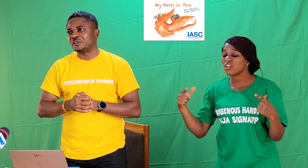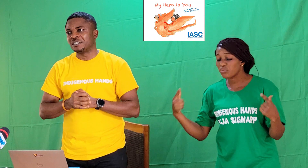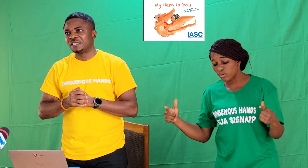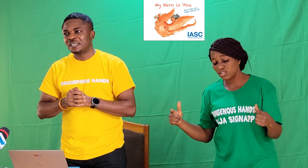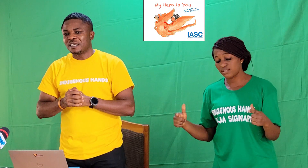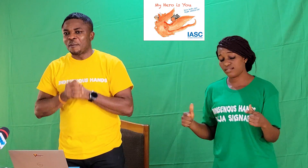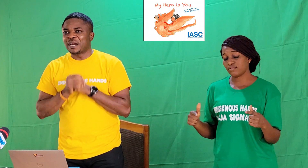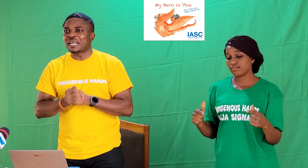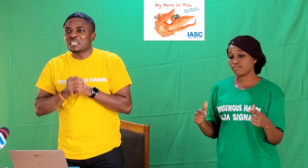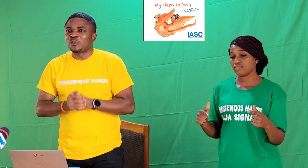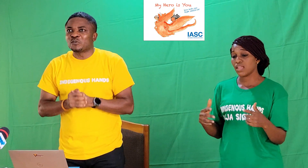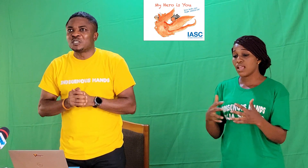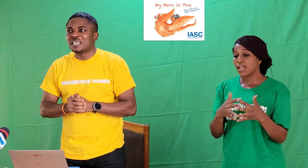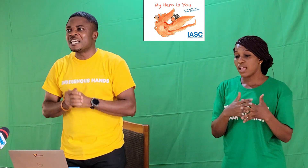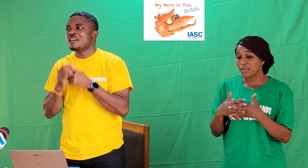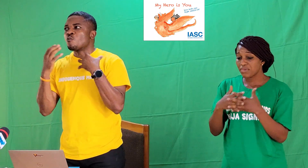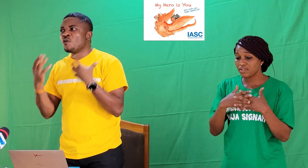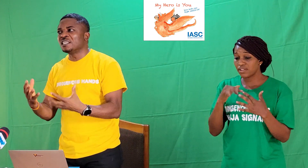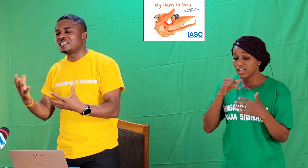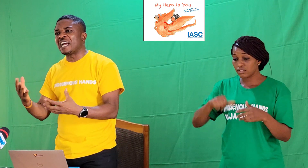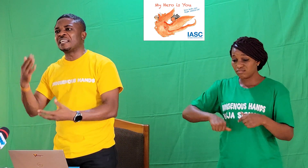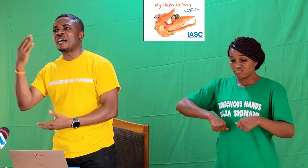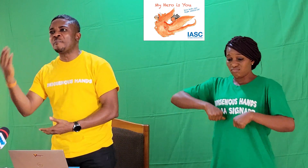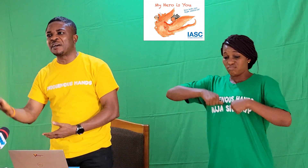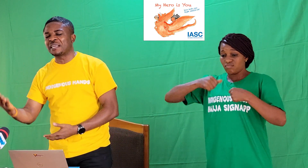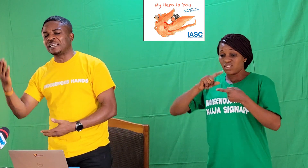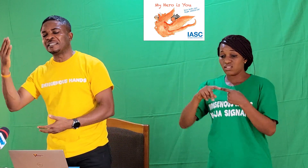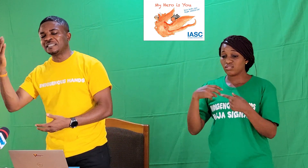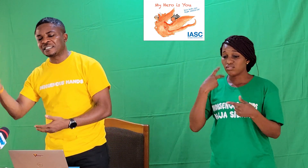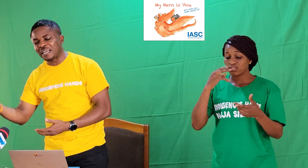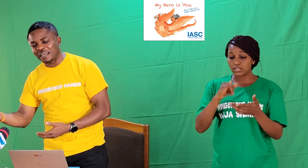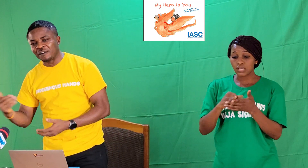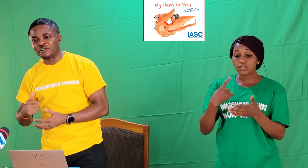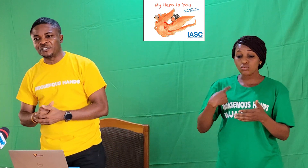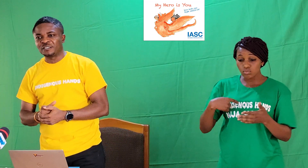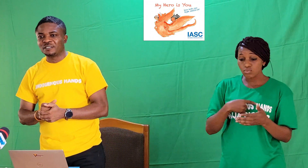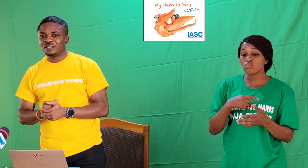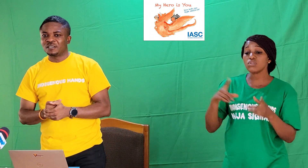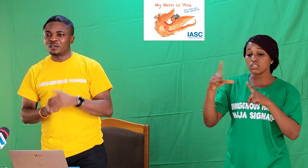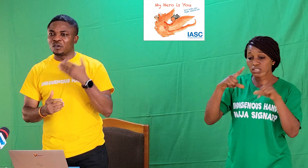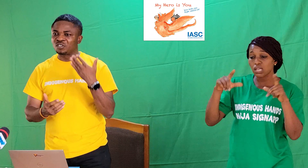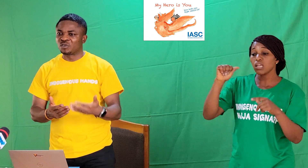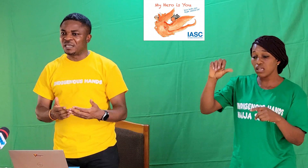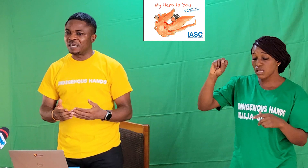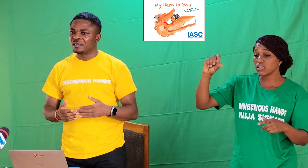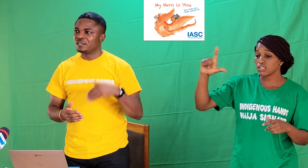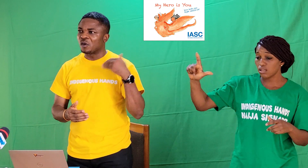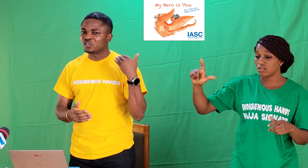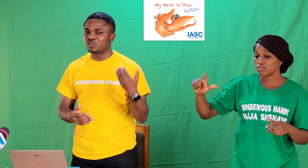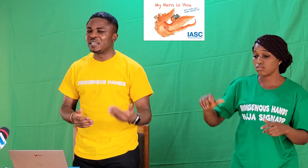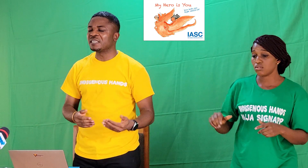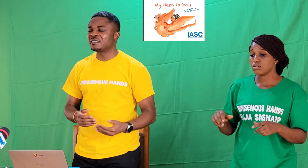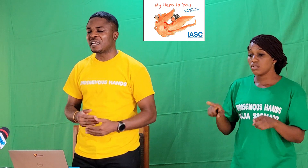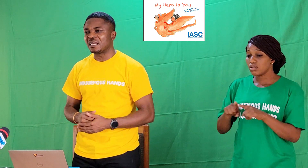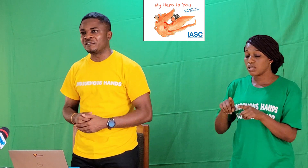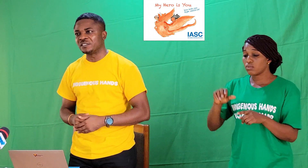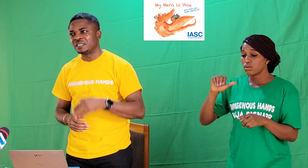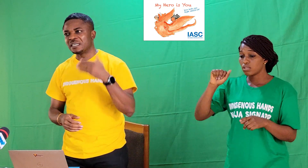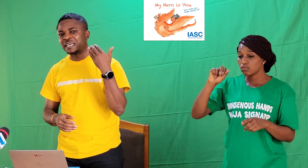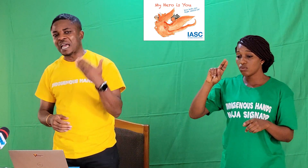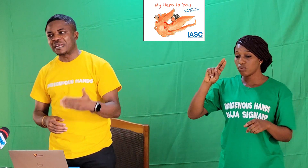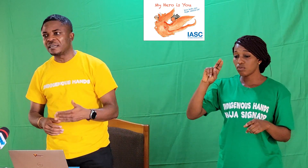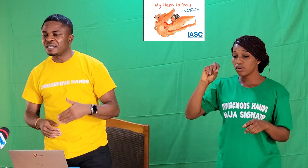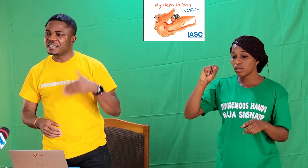sign language. America is proud to say, we sign American Sign Language. Australia, Australian Sign